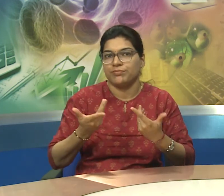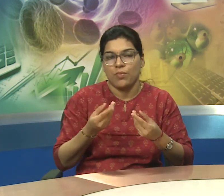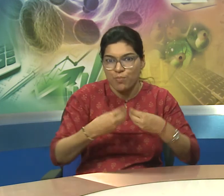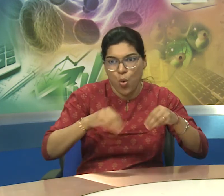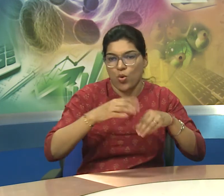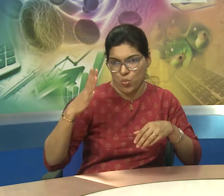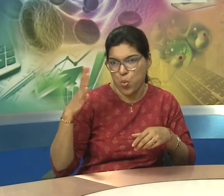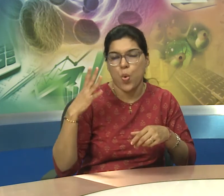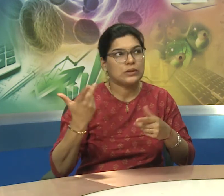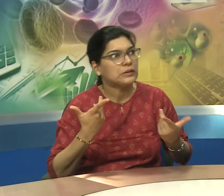from the producer,